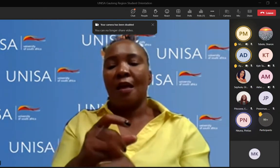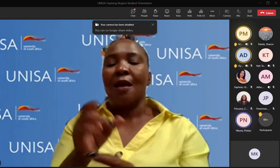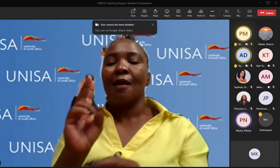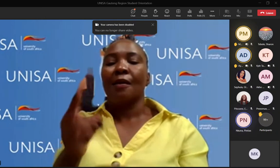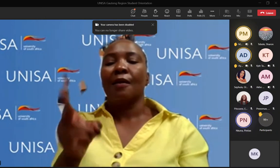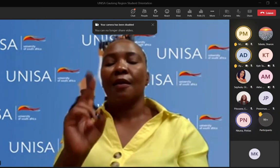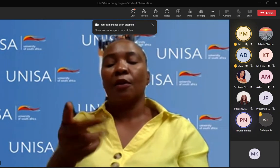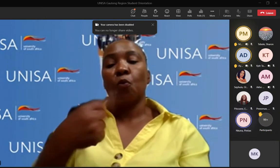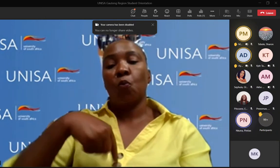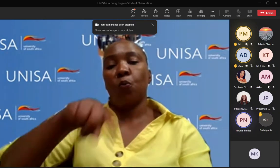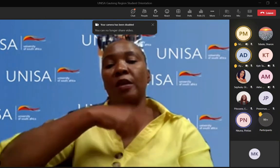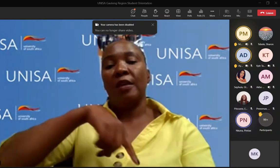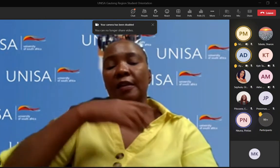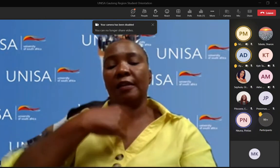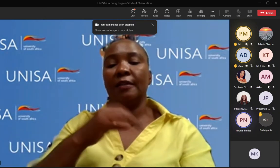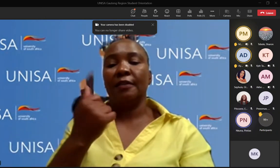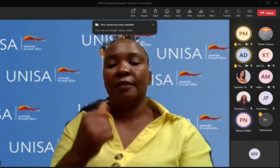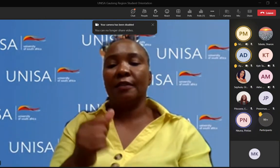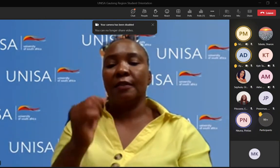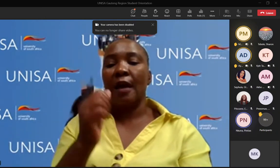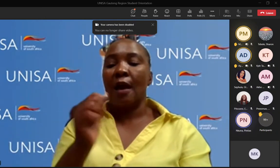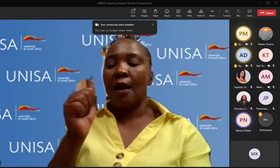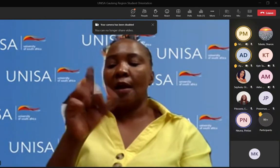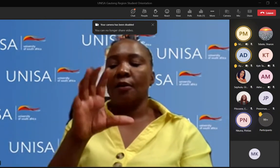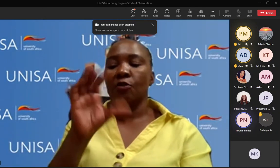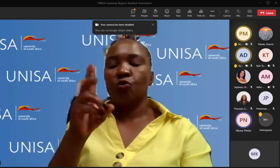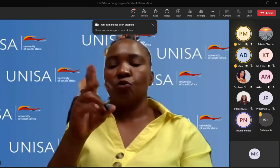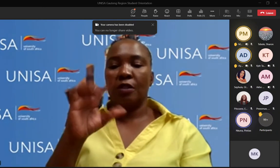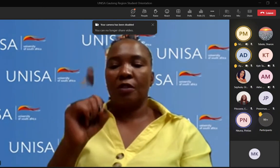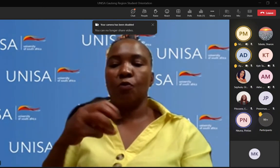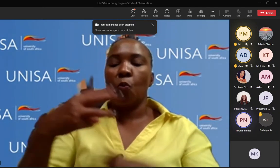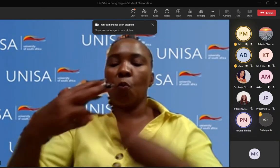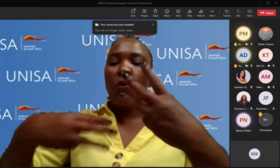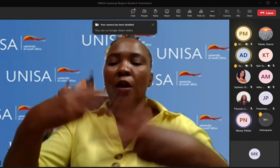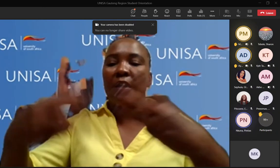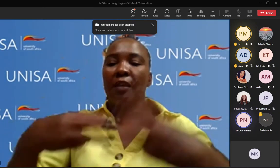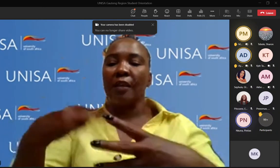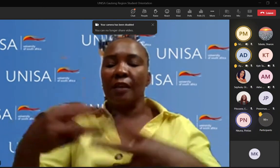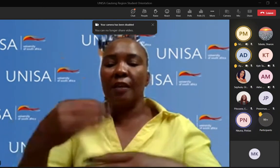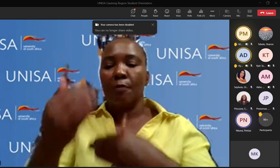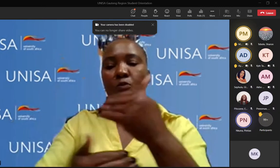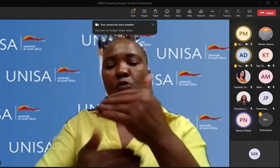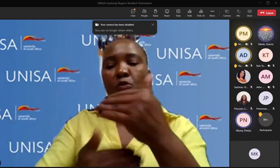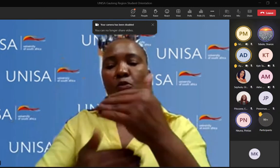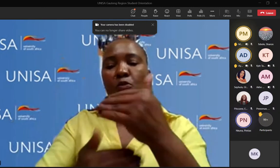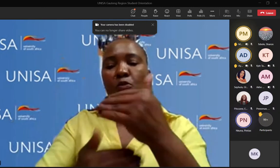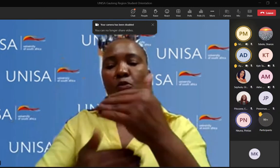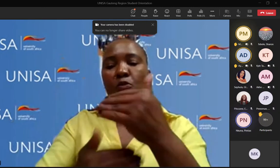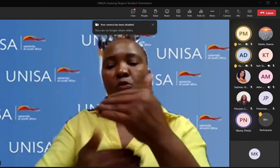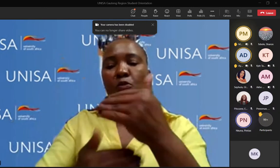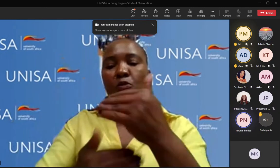must say that ASAP Suite we are working we are in a process of rolling a